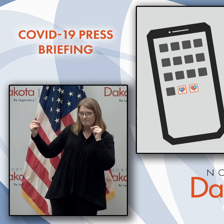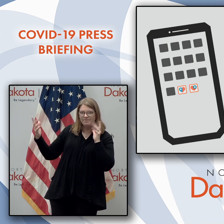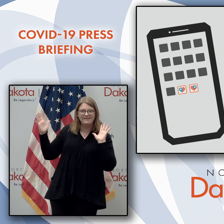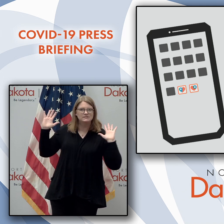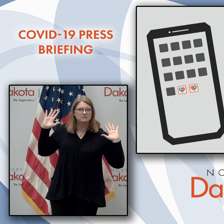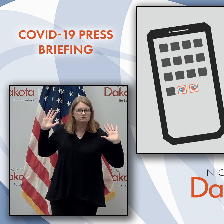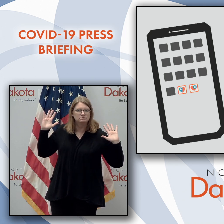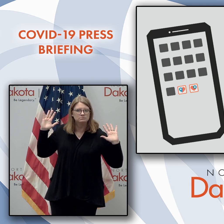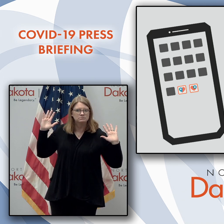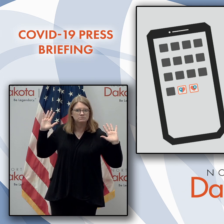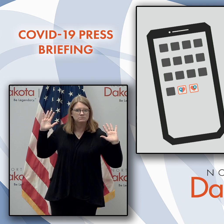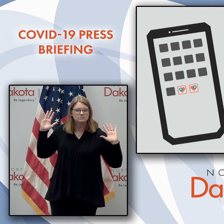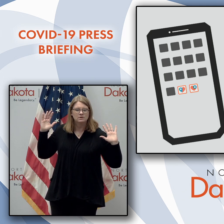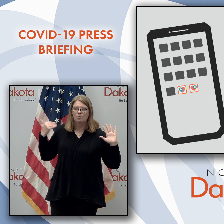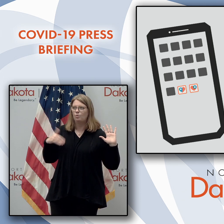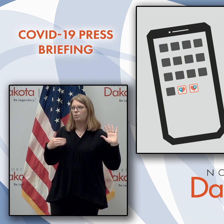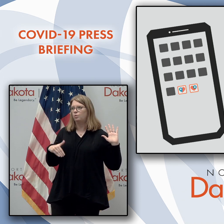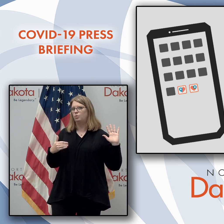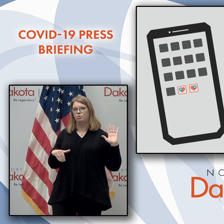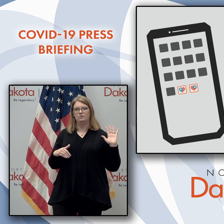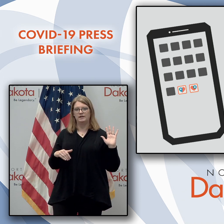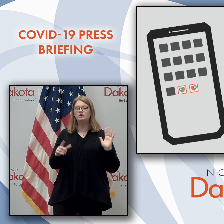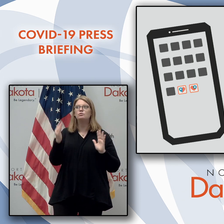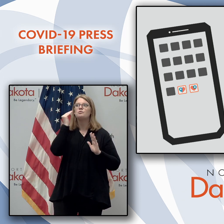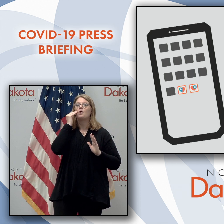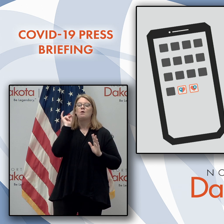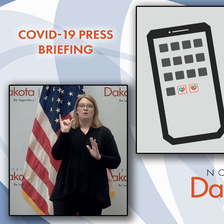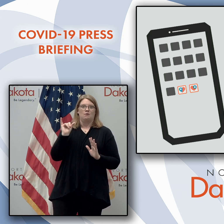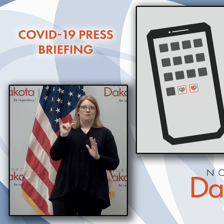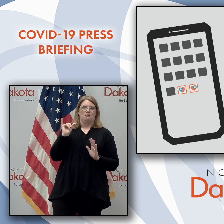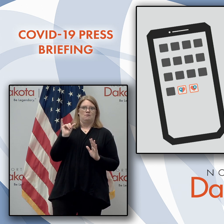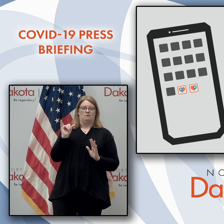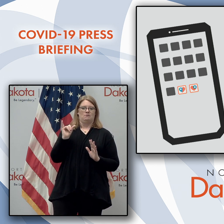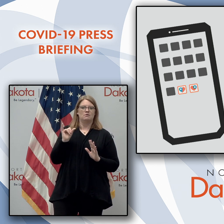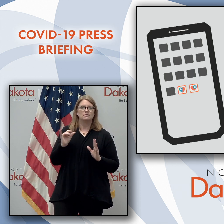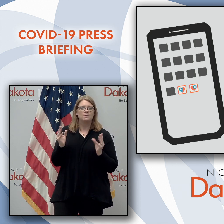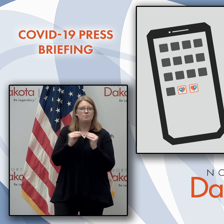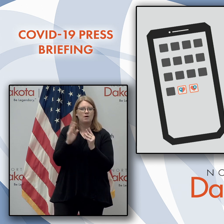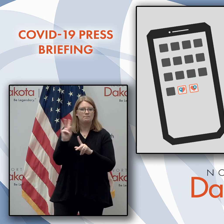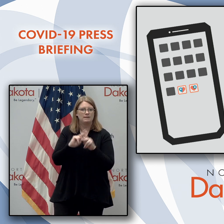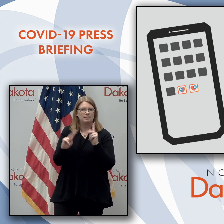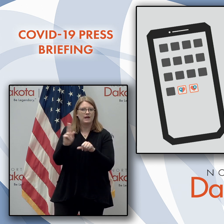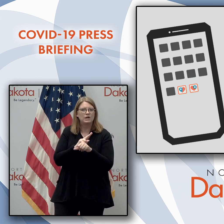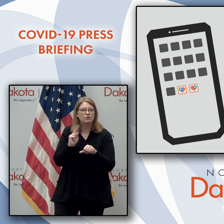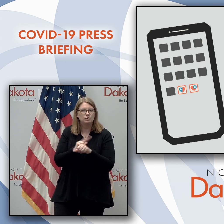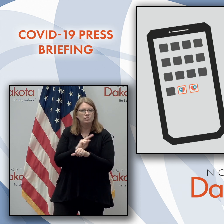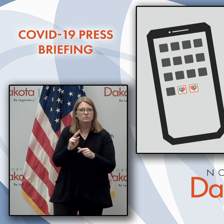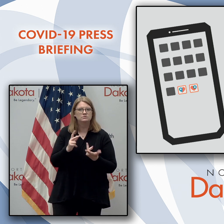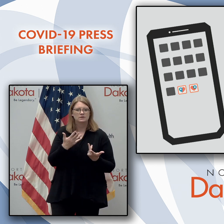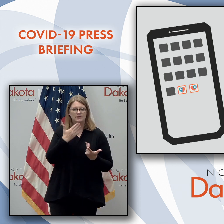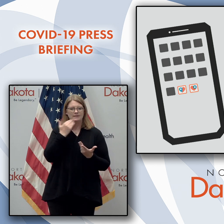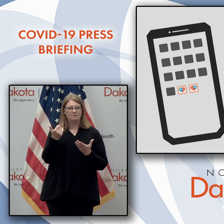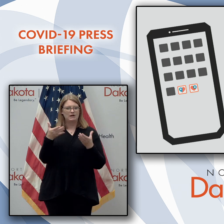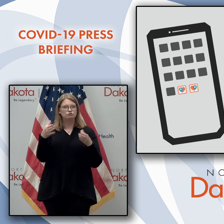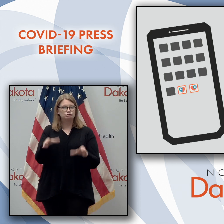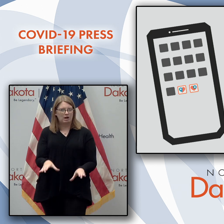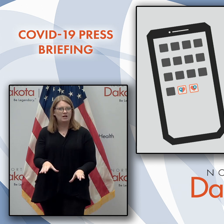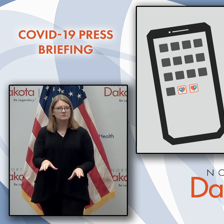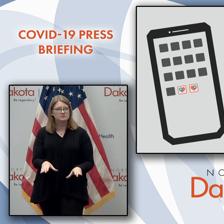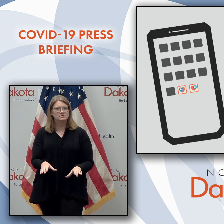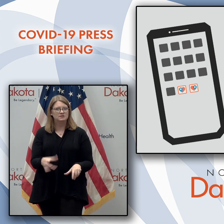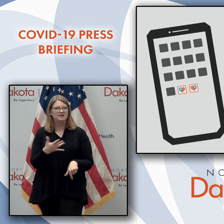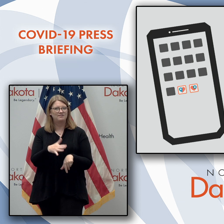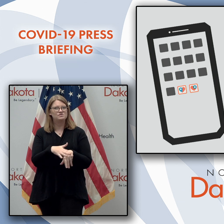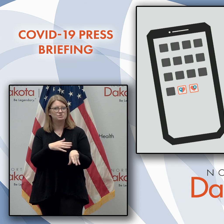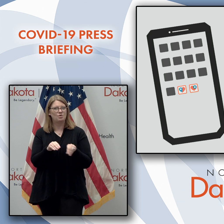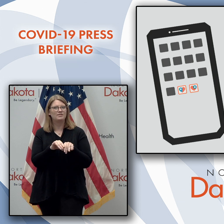And again, powerful tool. And again, the more people that adopt it, the more people that use it, the better chance we're going to have of helping us slow